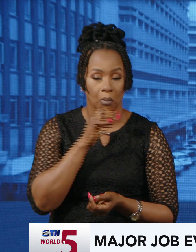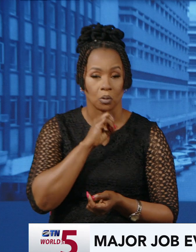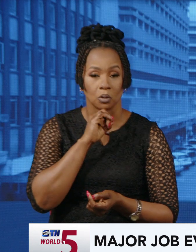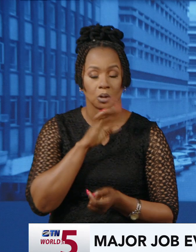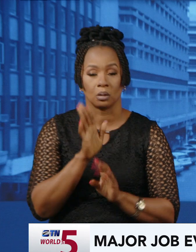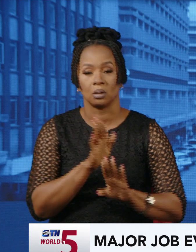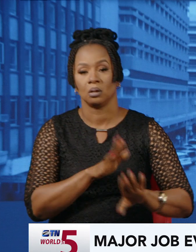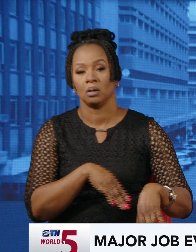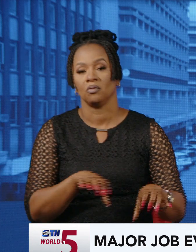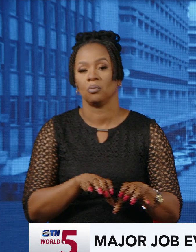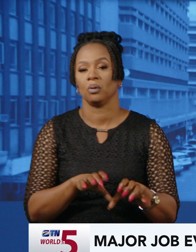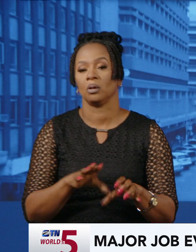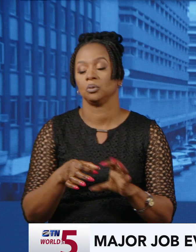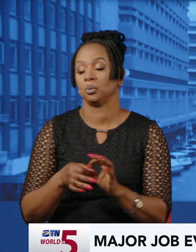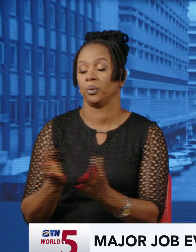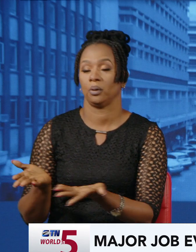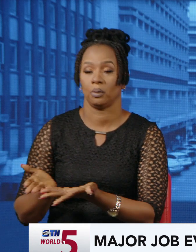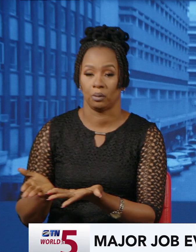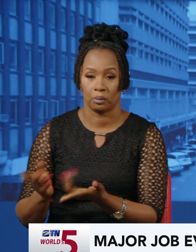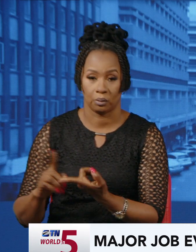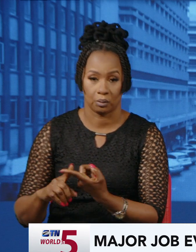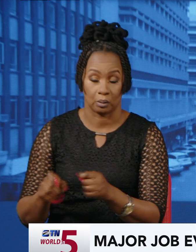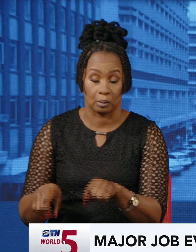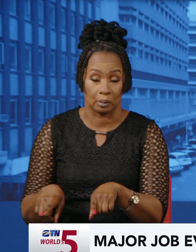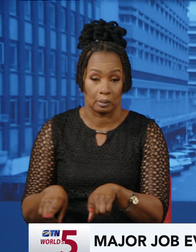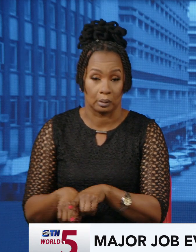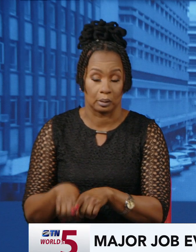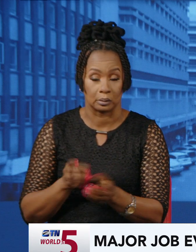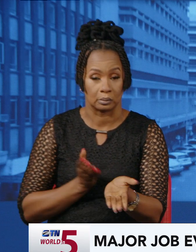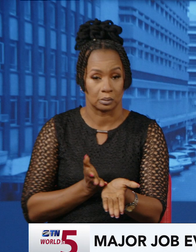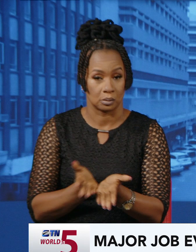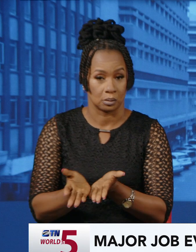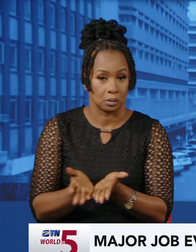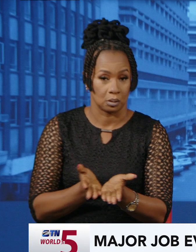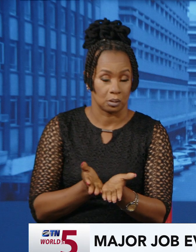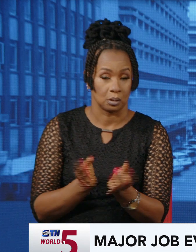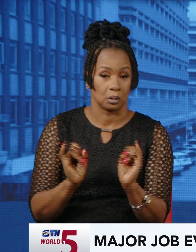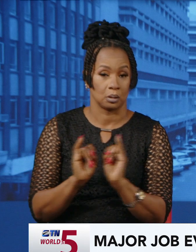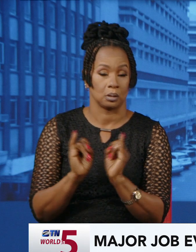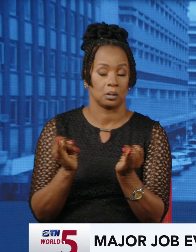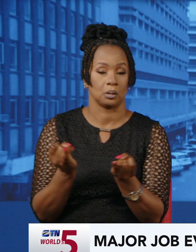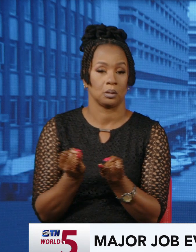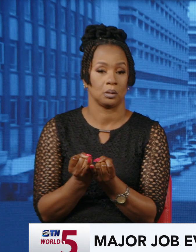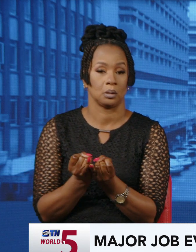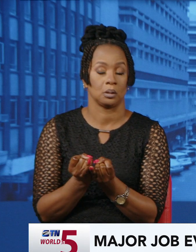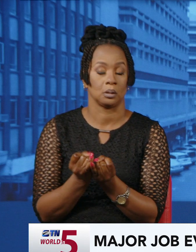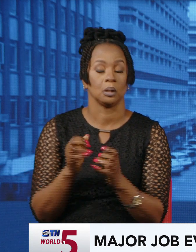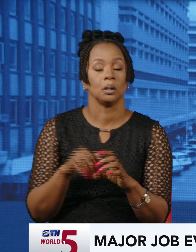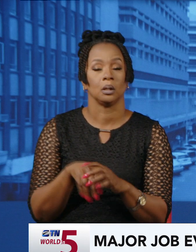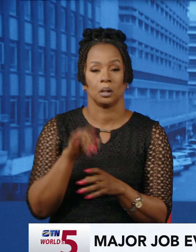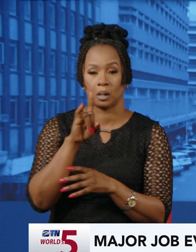better opportunities. Acting General Manager Conditions of Service and Industrial Relations in the